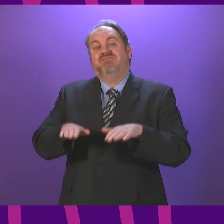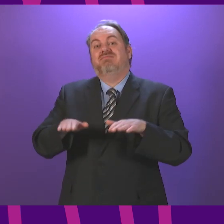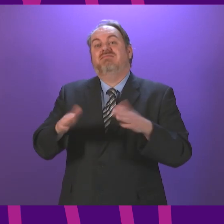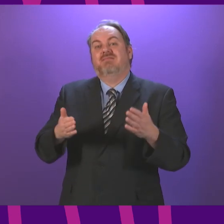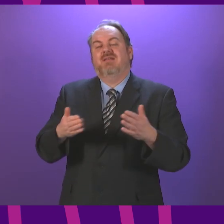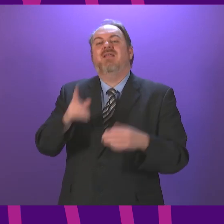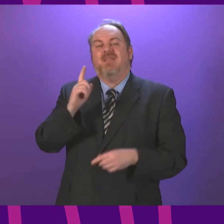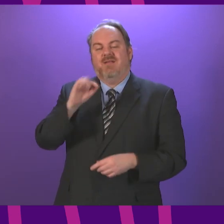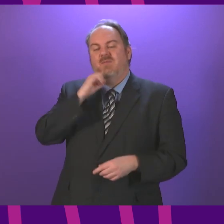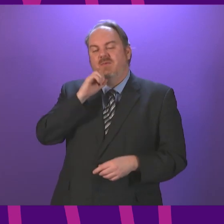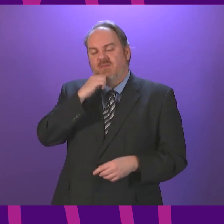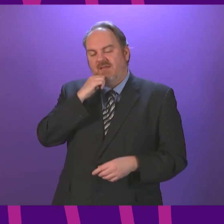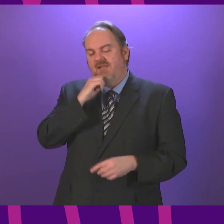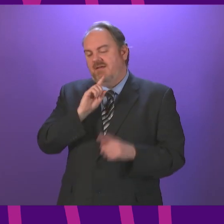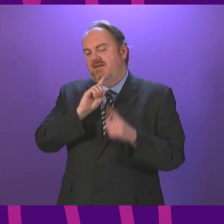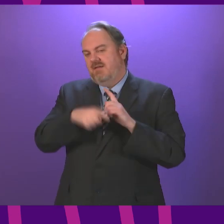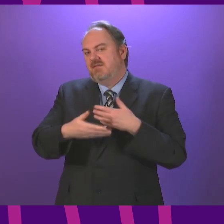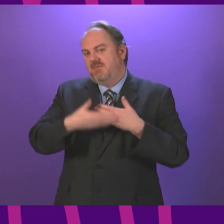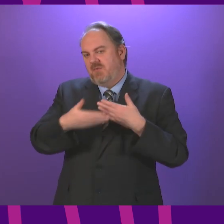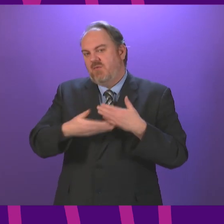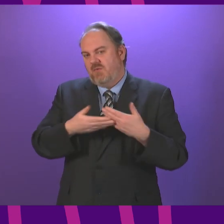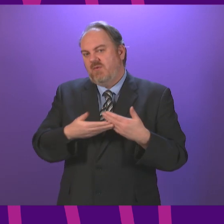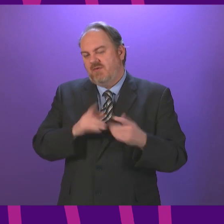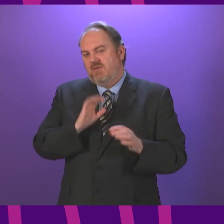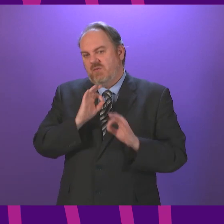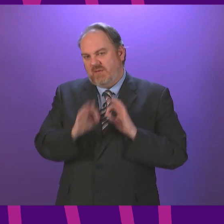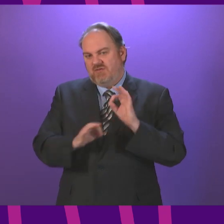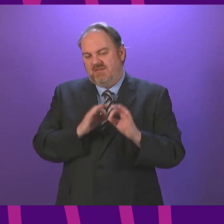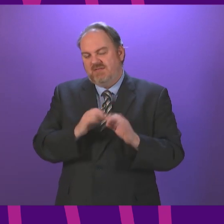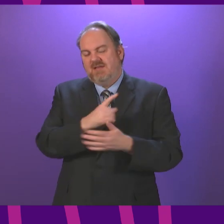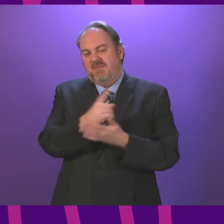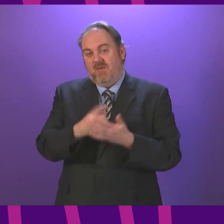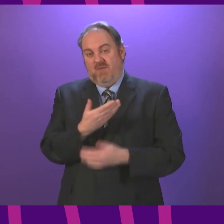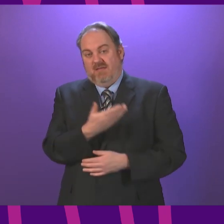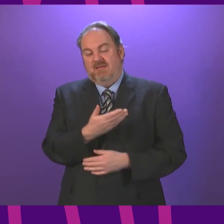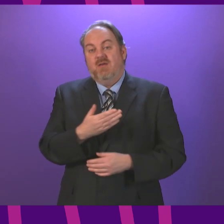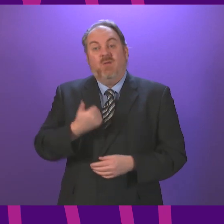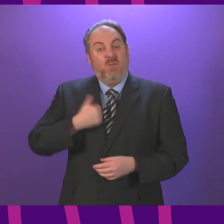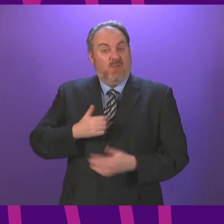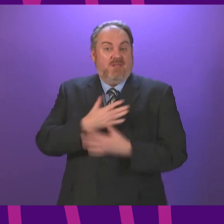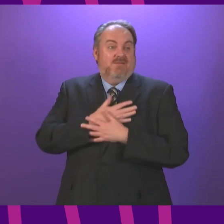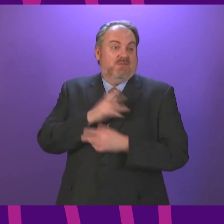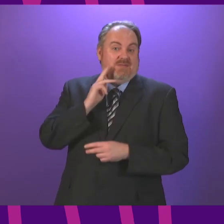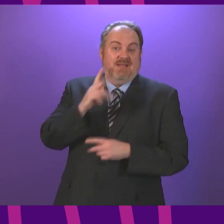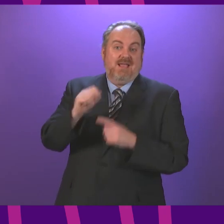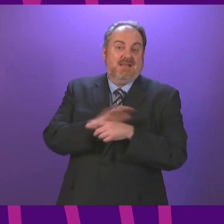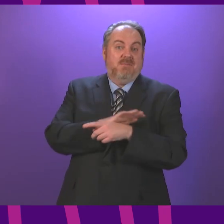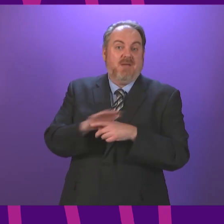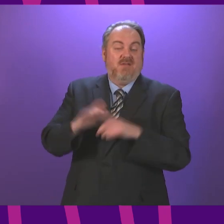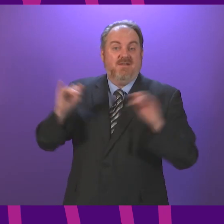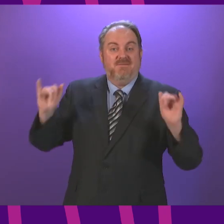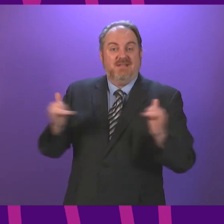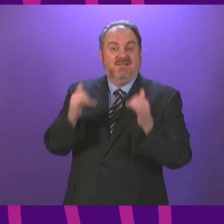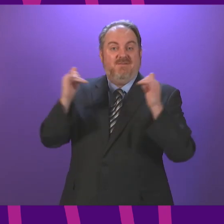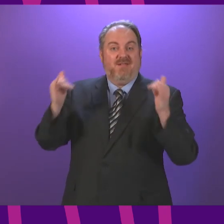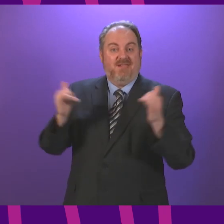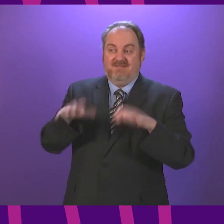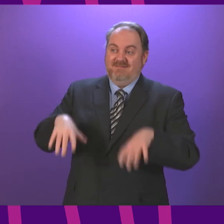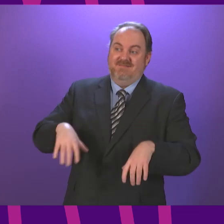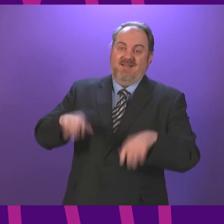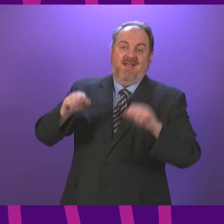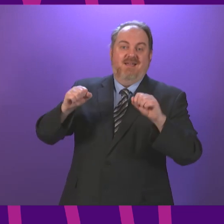to write to Sarah Boyack with specific details of discussions with the Edinburgh festivals. All of us want to see the Edinburgh festivals not just come through Covid but